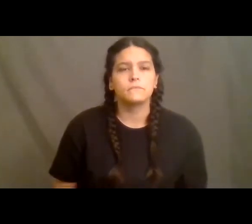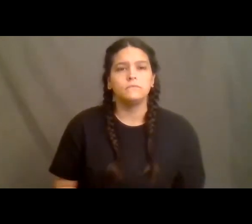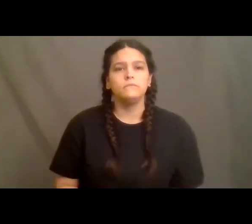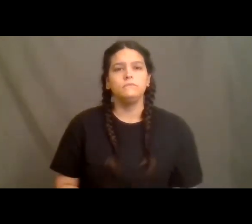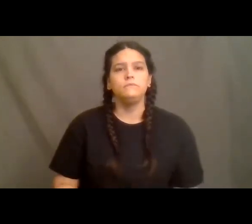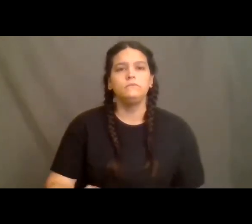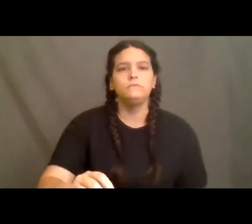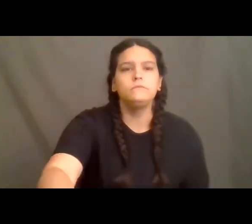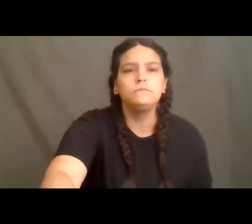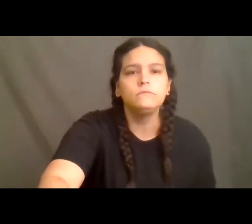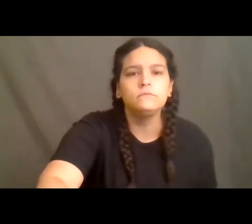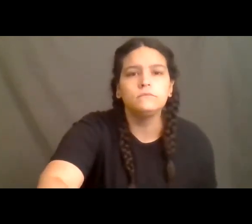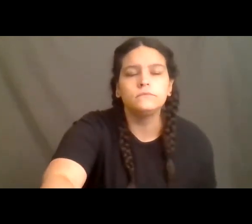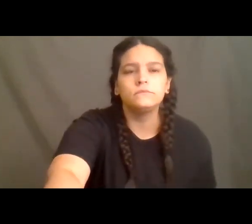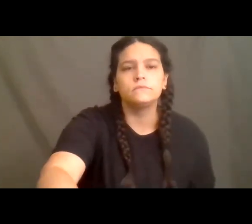Hey, ane, hey, anga.